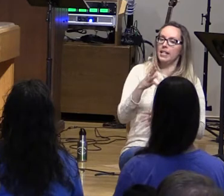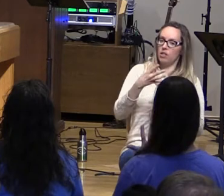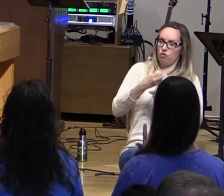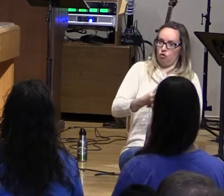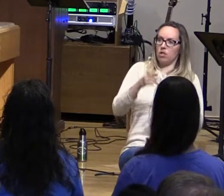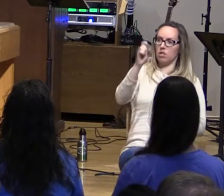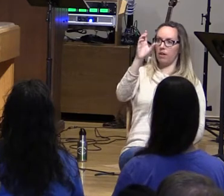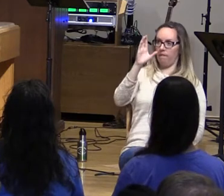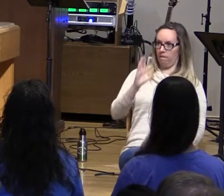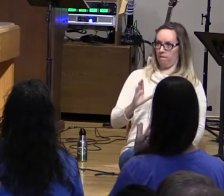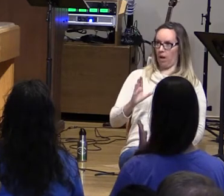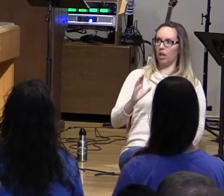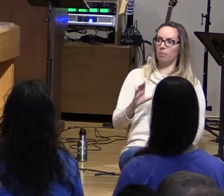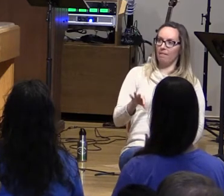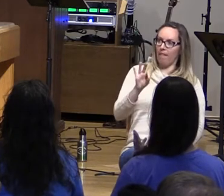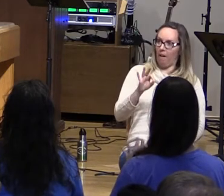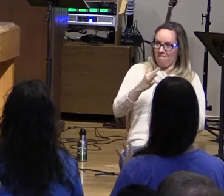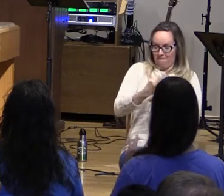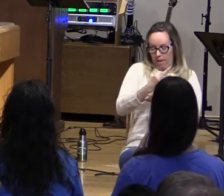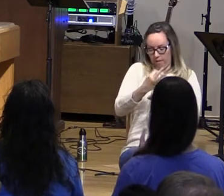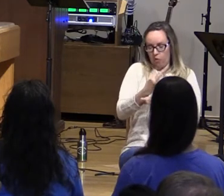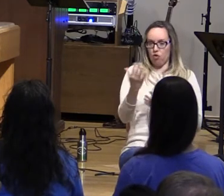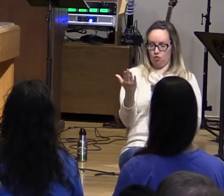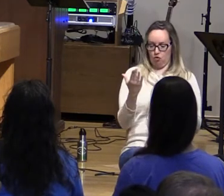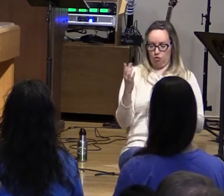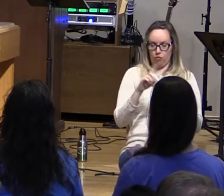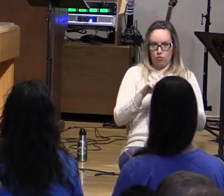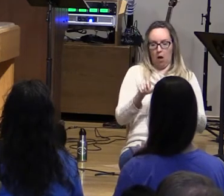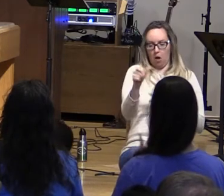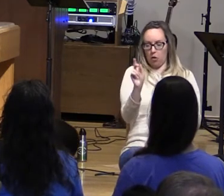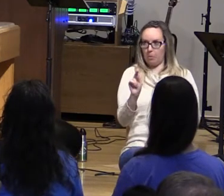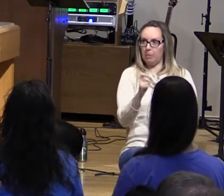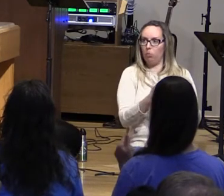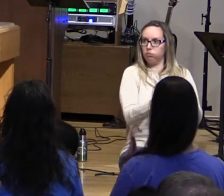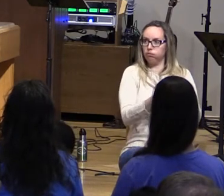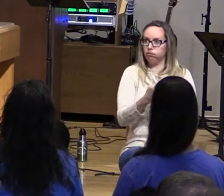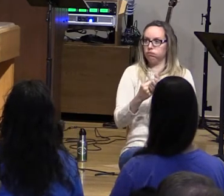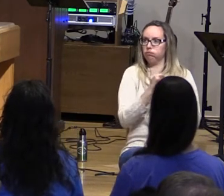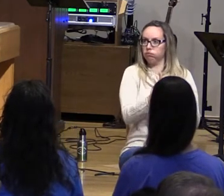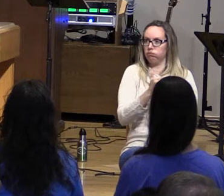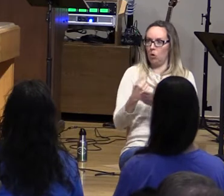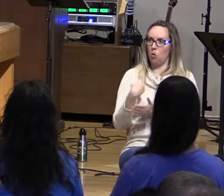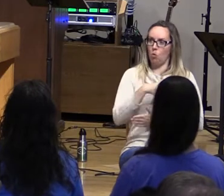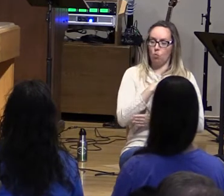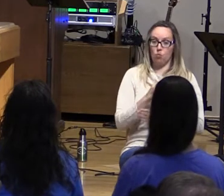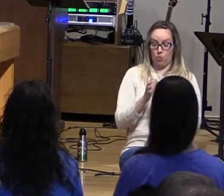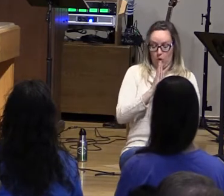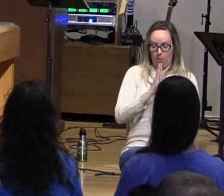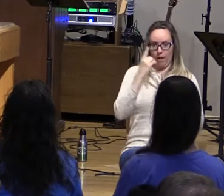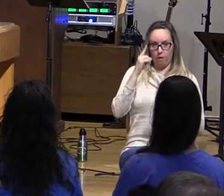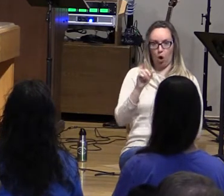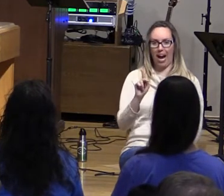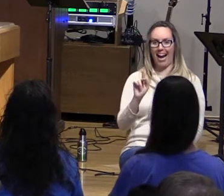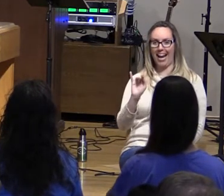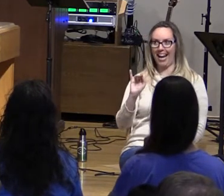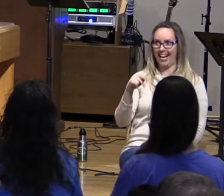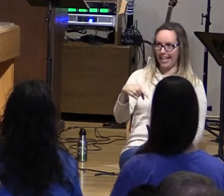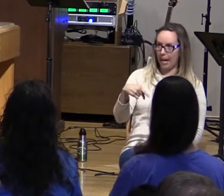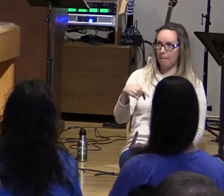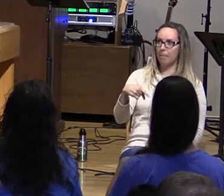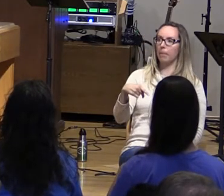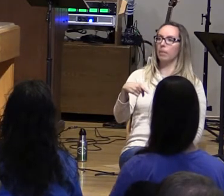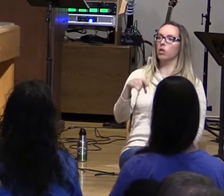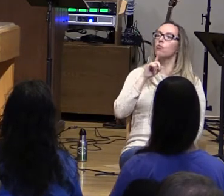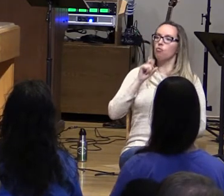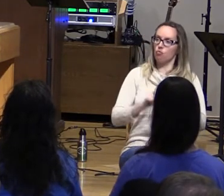trust of God and be found faithful in his service to others. We will pray for Kip that he may be